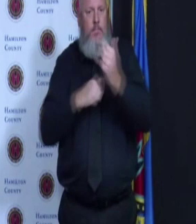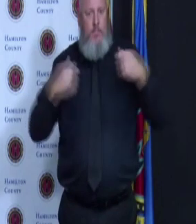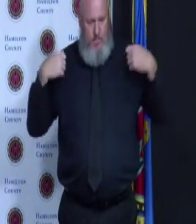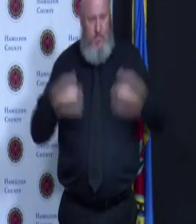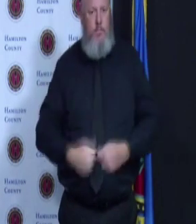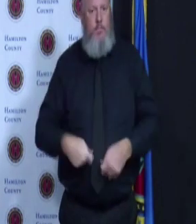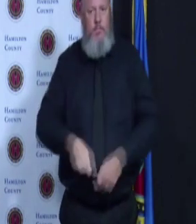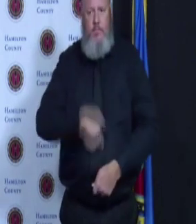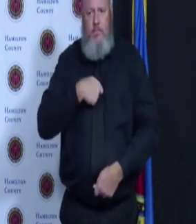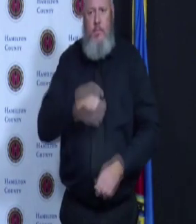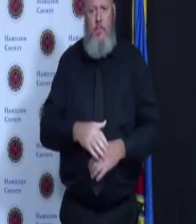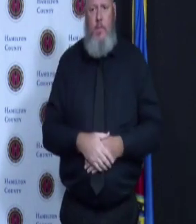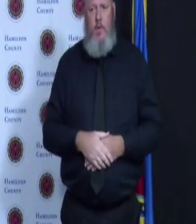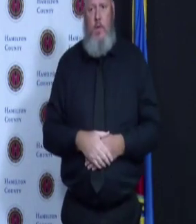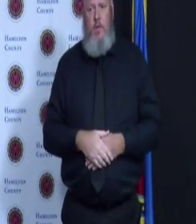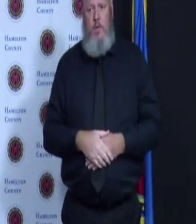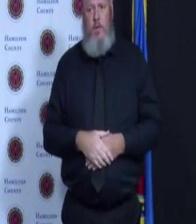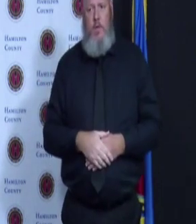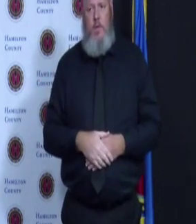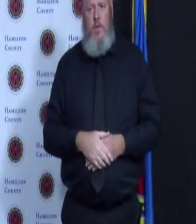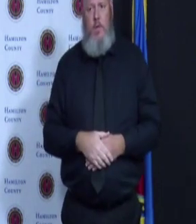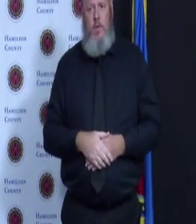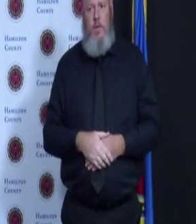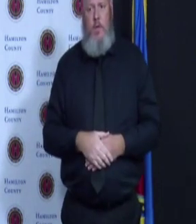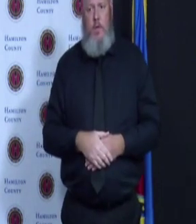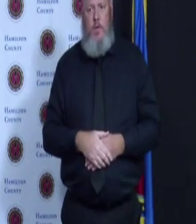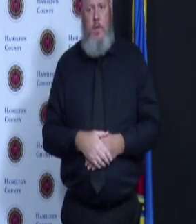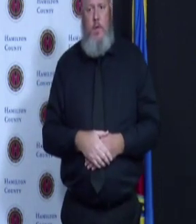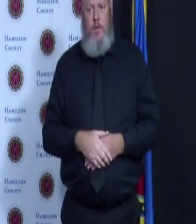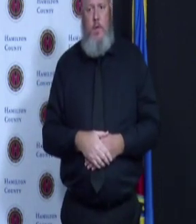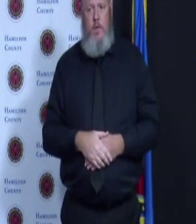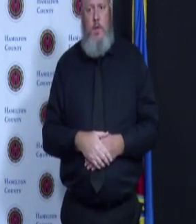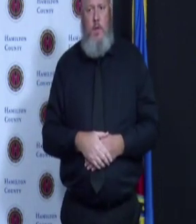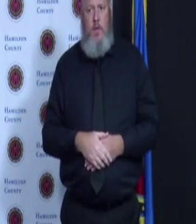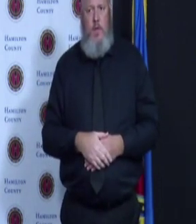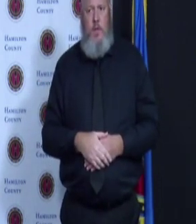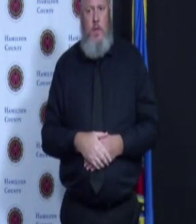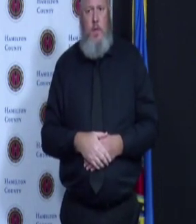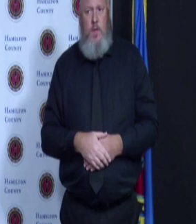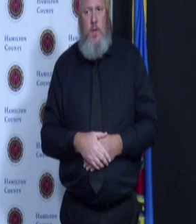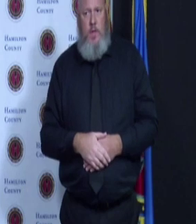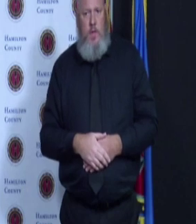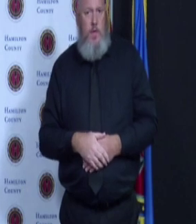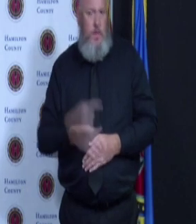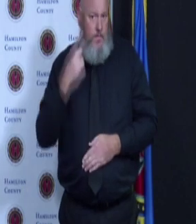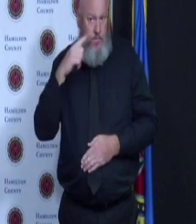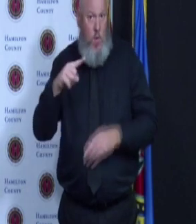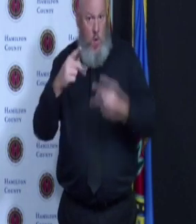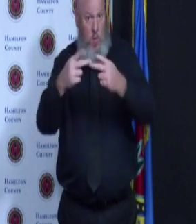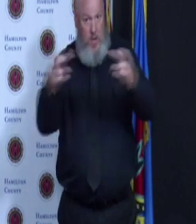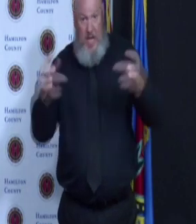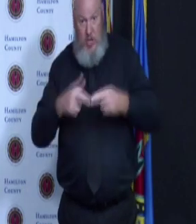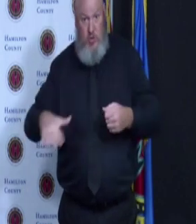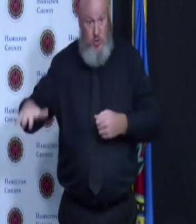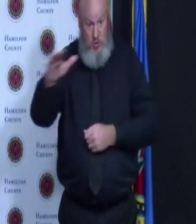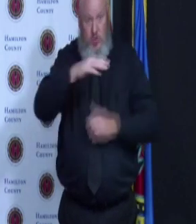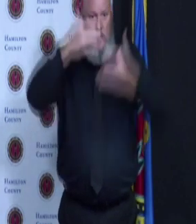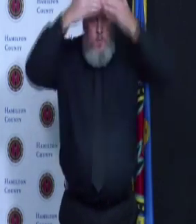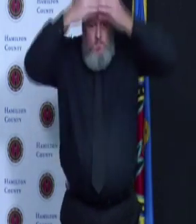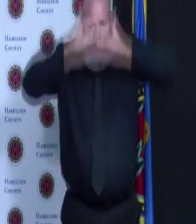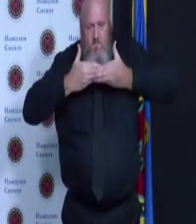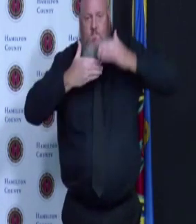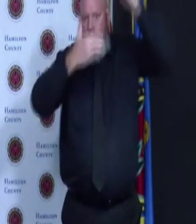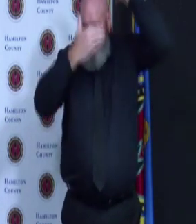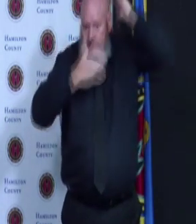cache. PPE refers to protective clothing, masks, gloves, face shields, and other equipment designed